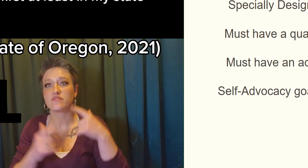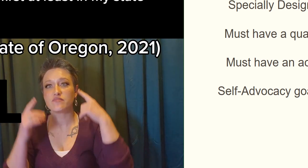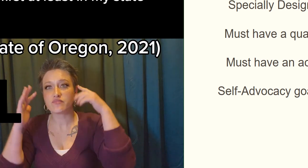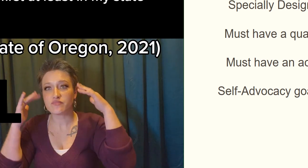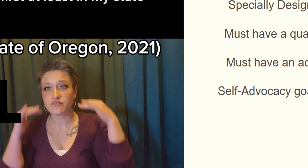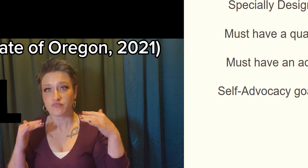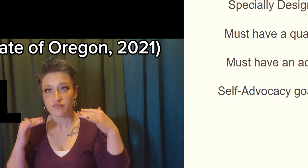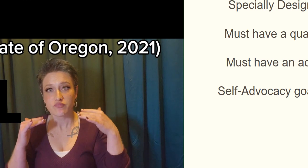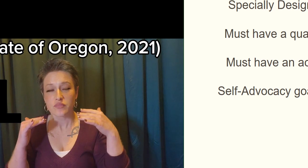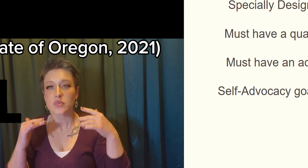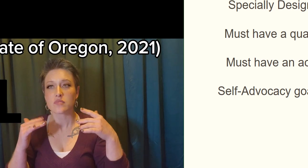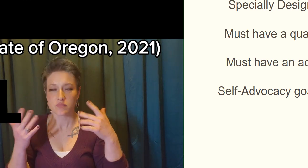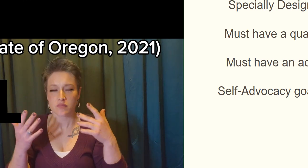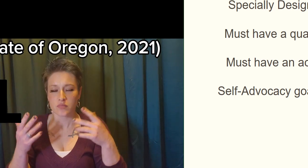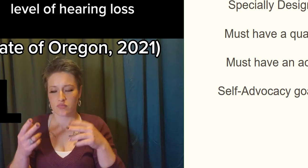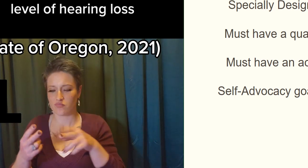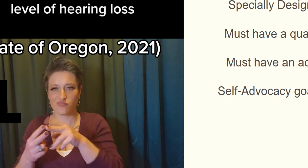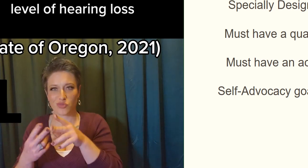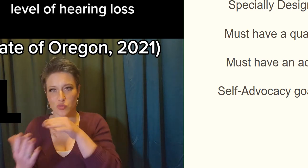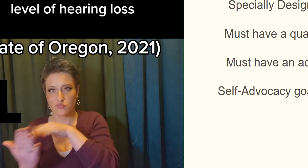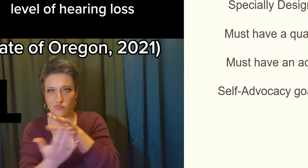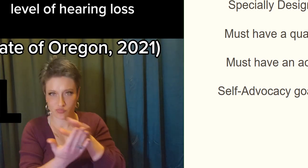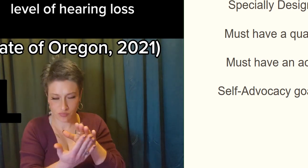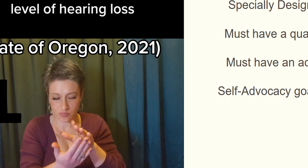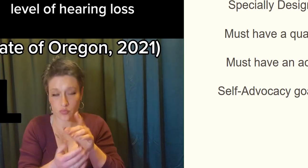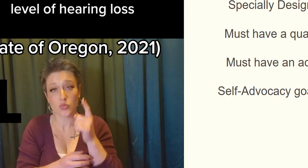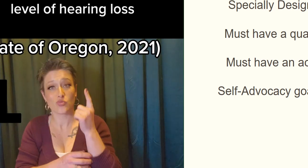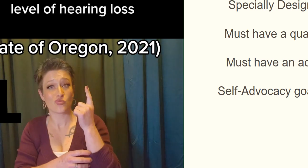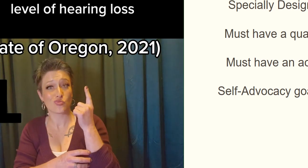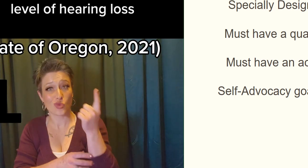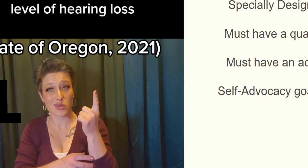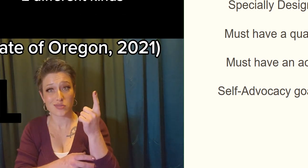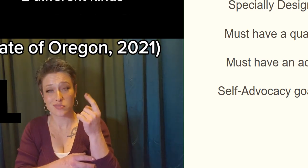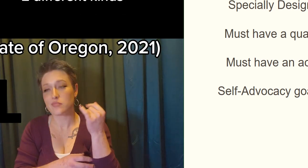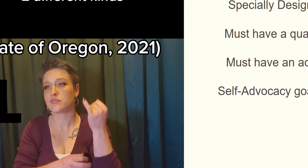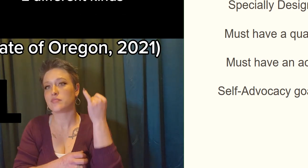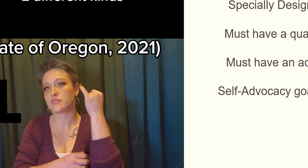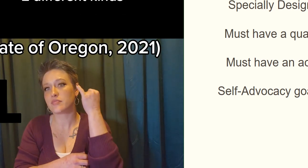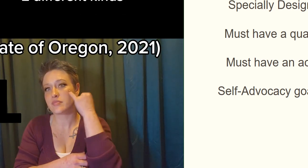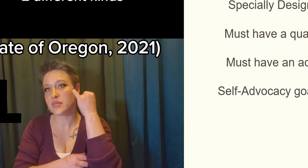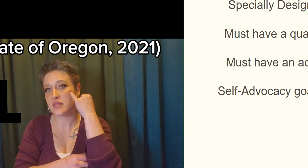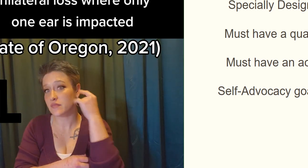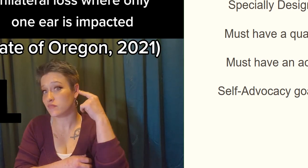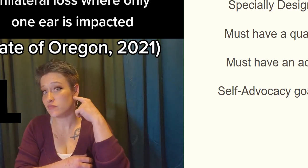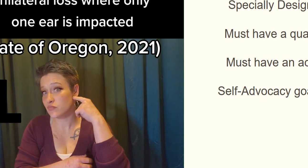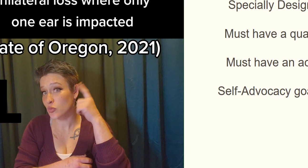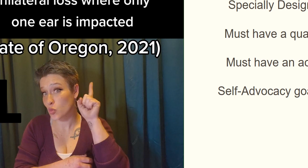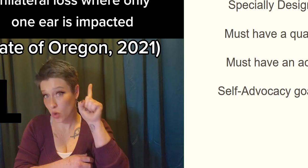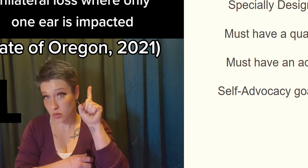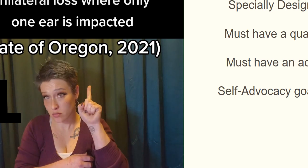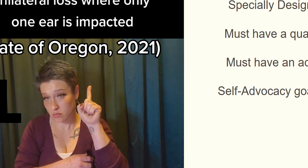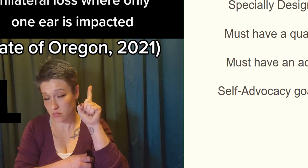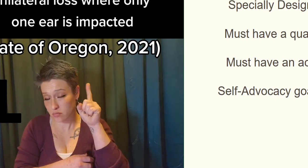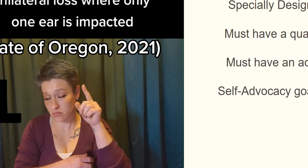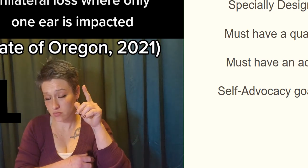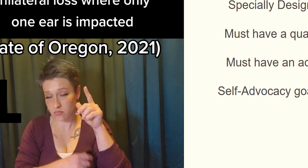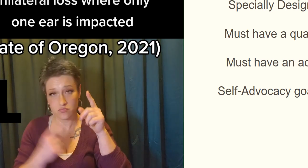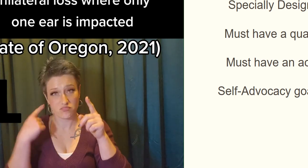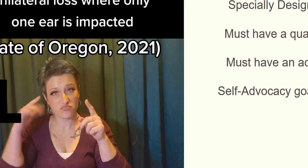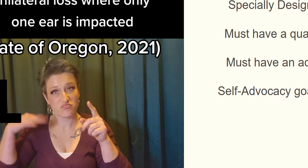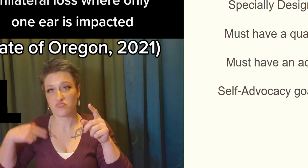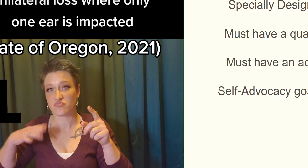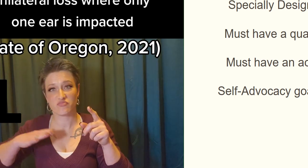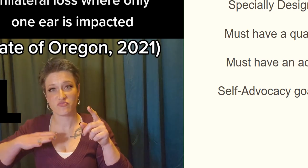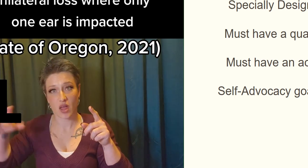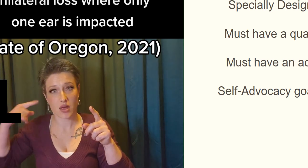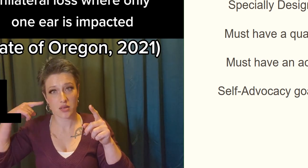state, they must have a specific level of hearing loss. Two different kinds. One, if we're talking about a